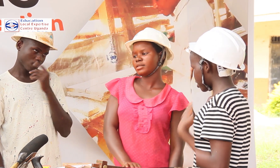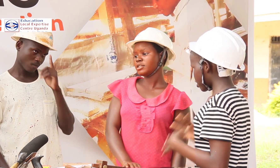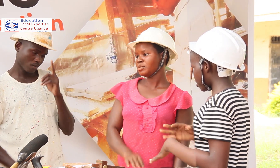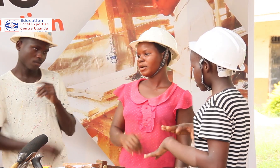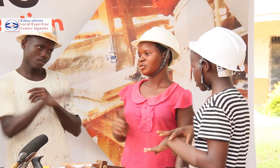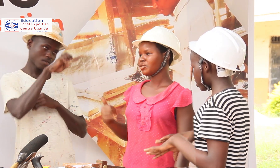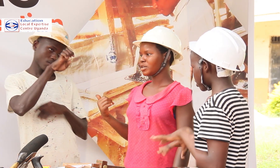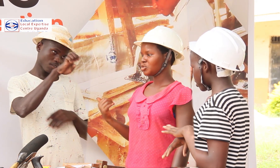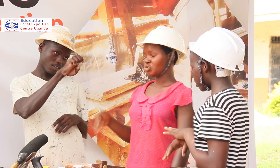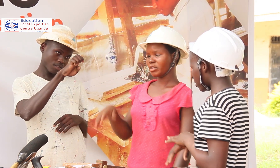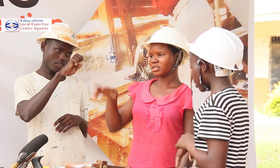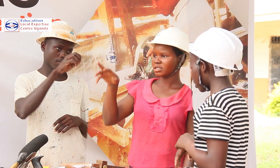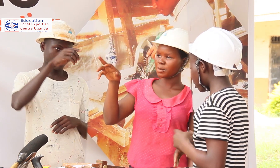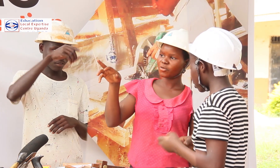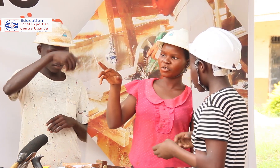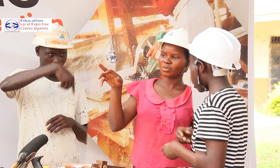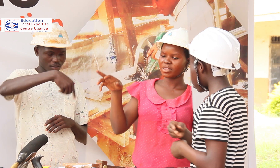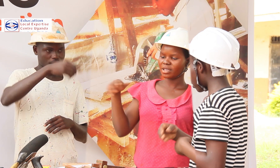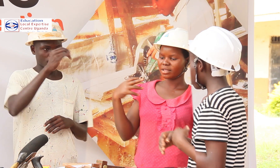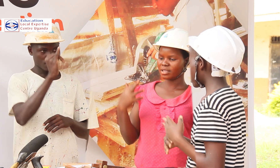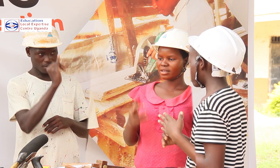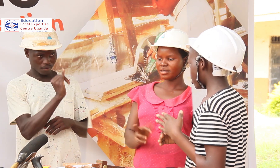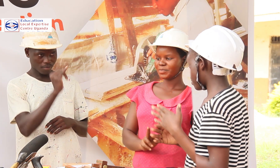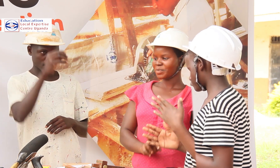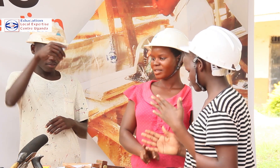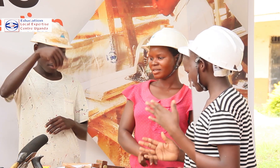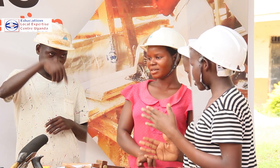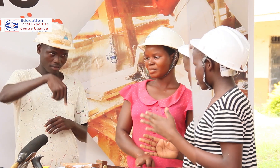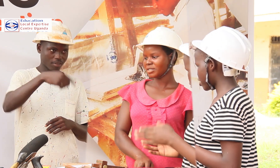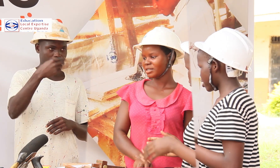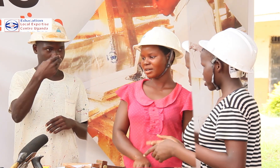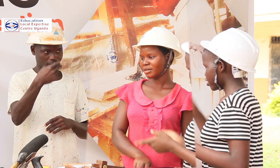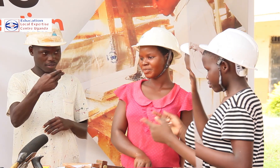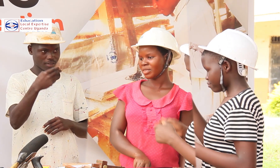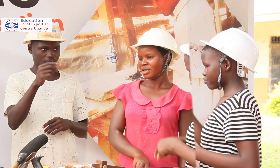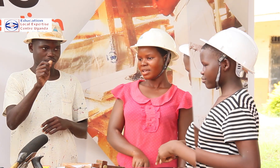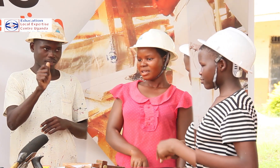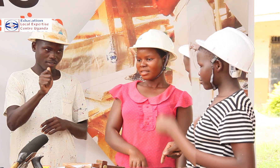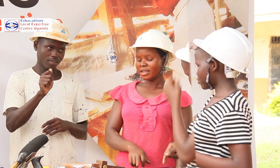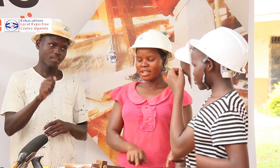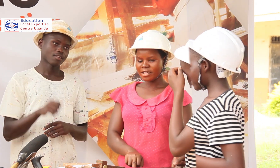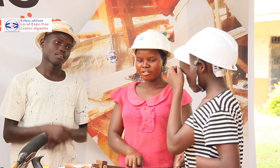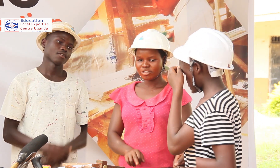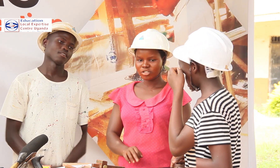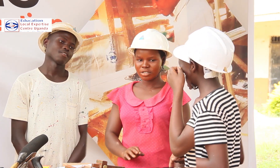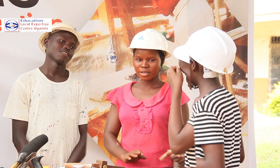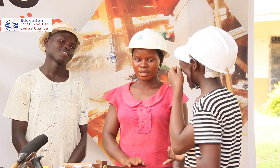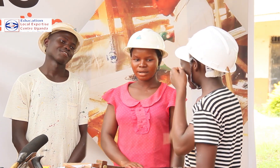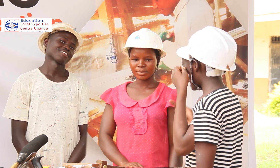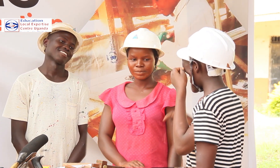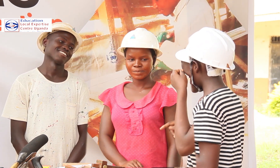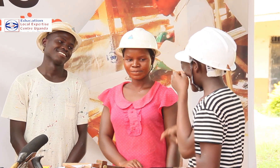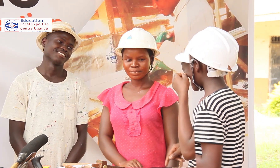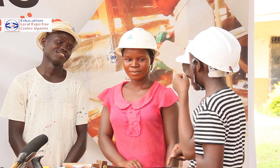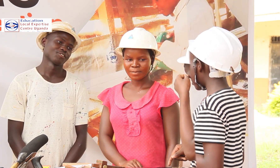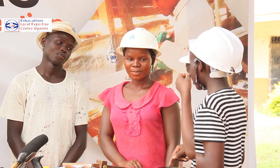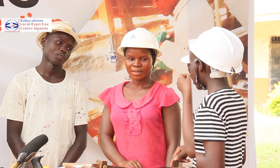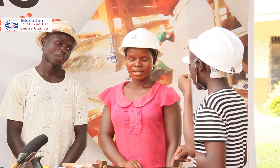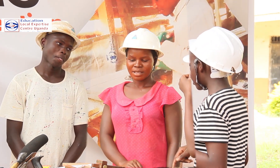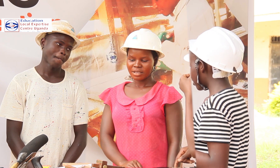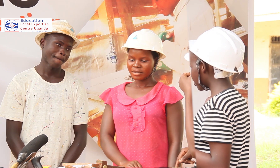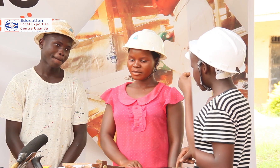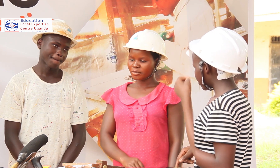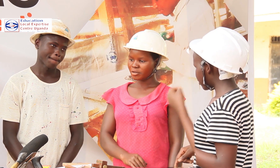and this man tried to escape from there, and then he came there. The day he reached here, that he